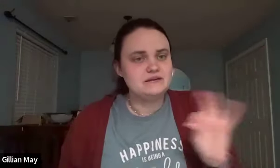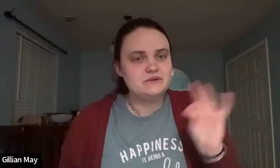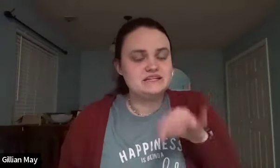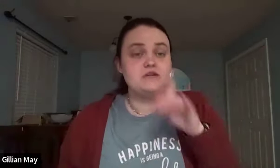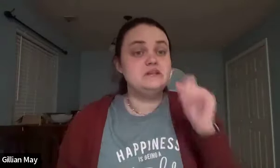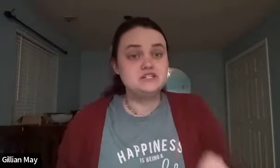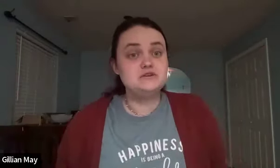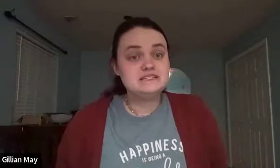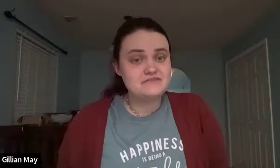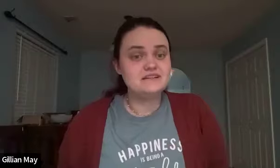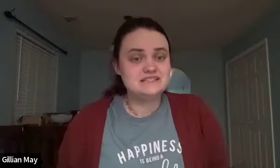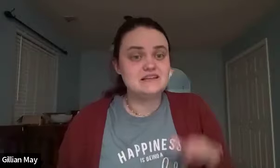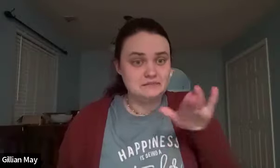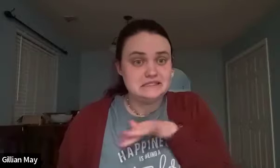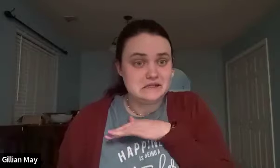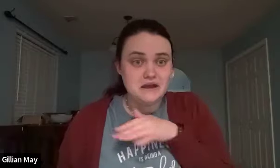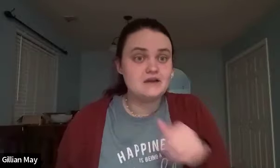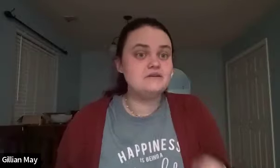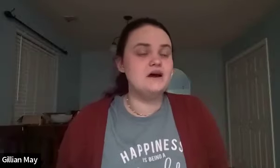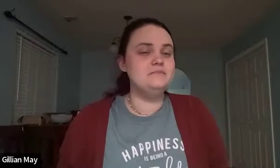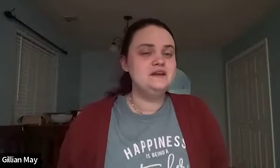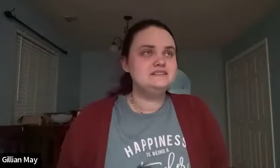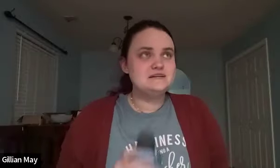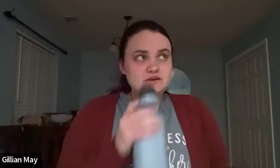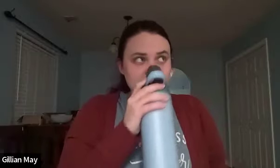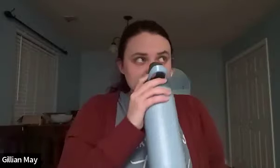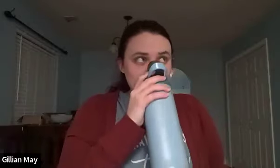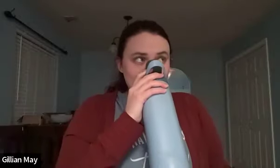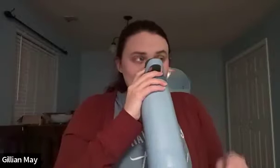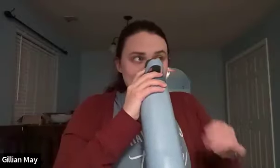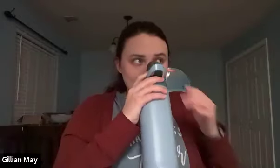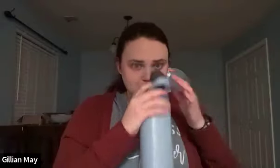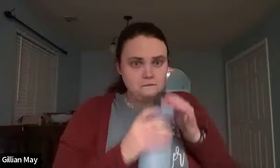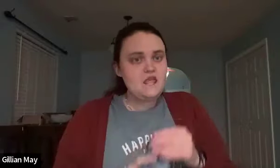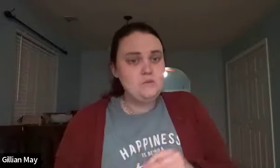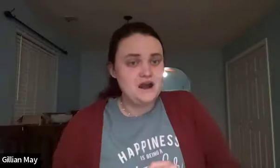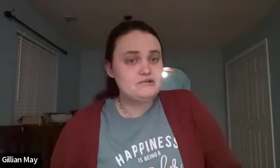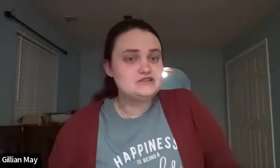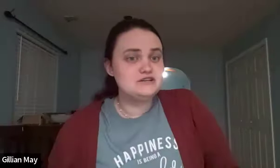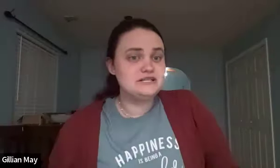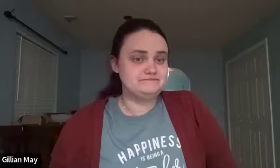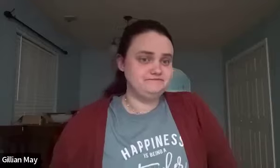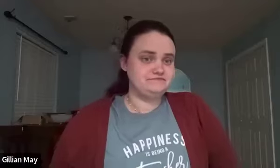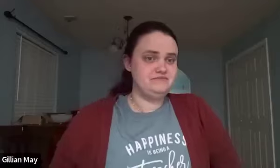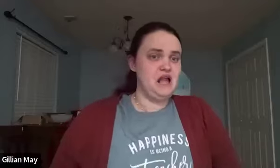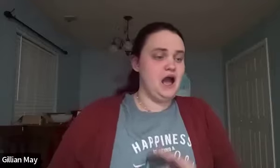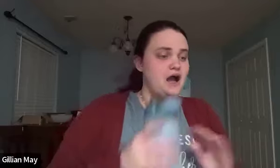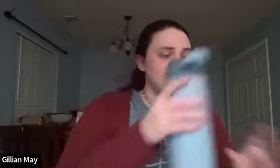didn't put it together. But yes, you can definitely say like, please slow down. Typically, when I was learning, I would